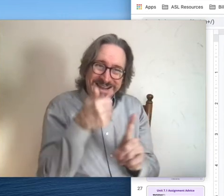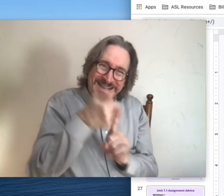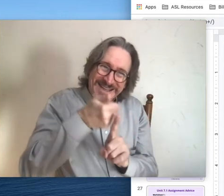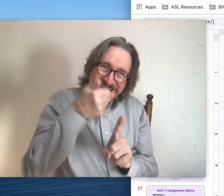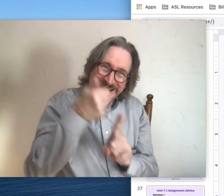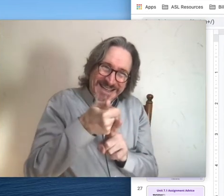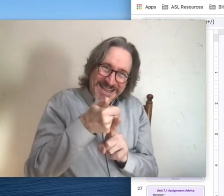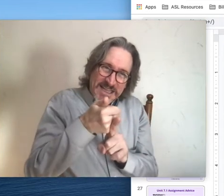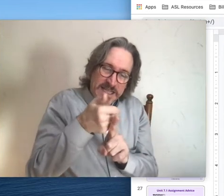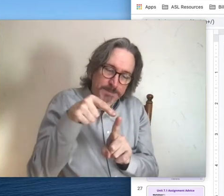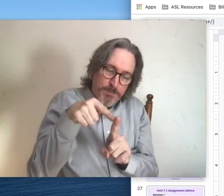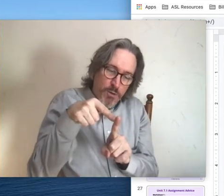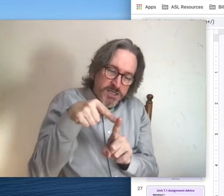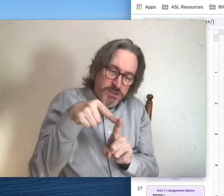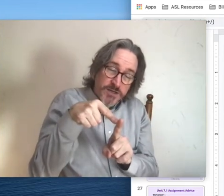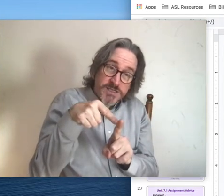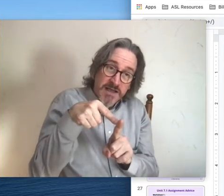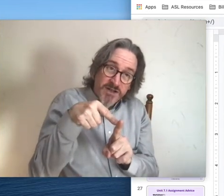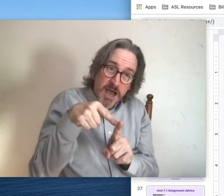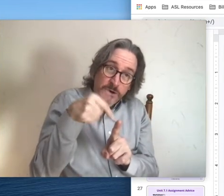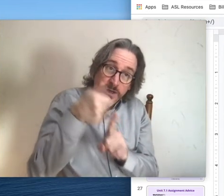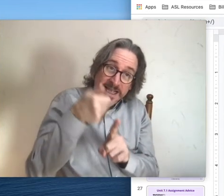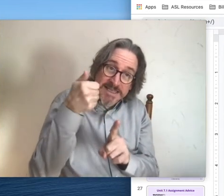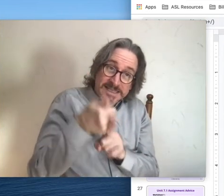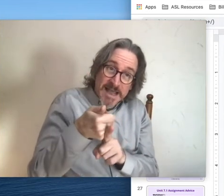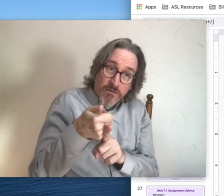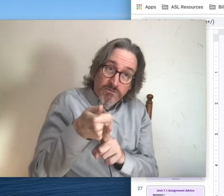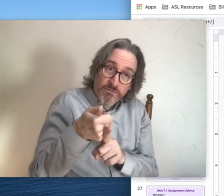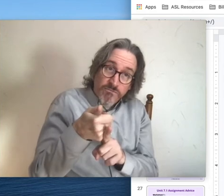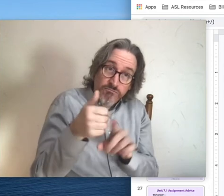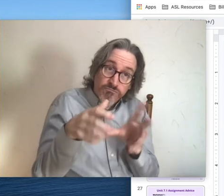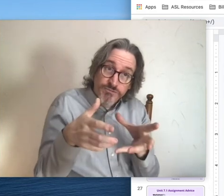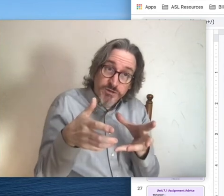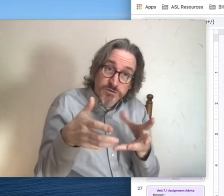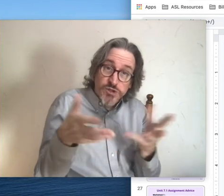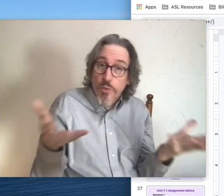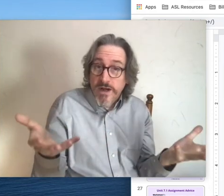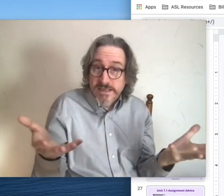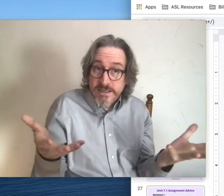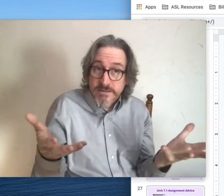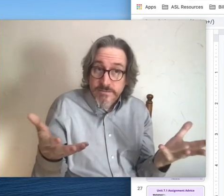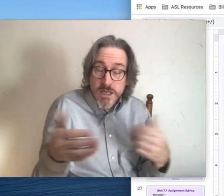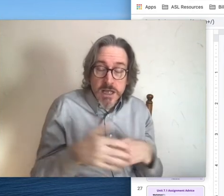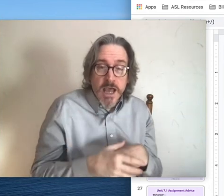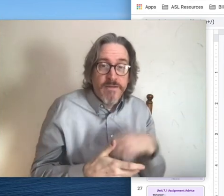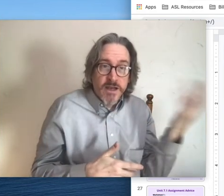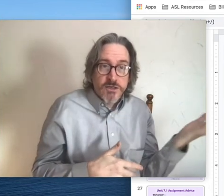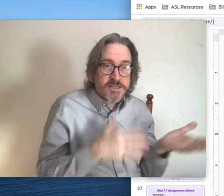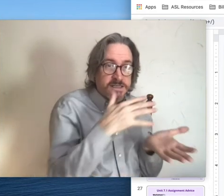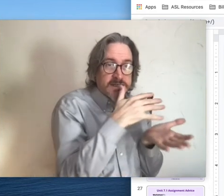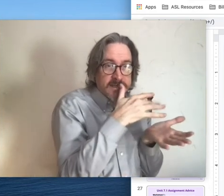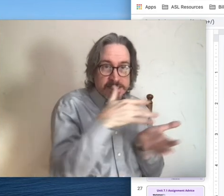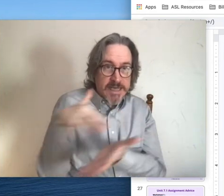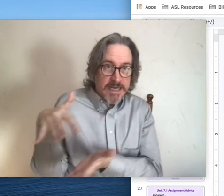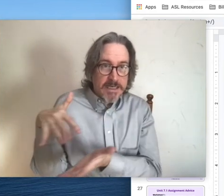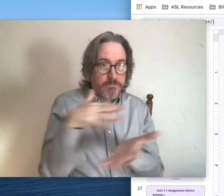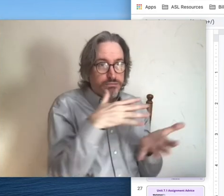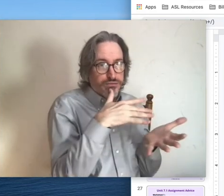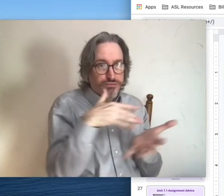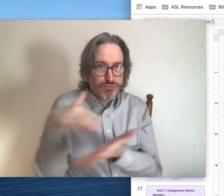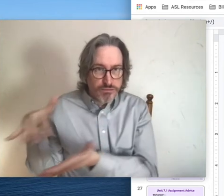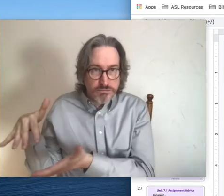And he points to, here's the avocado itself. So what is it? And then Justin says he